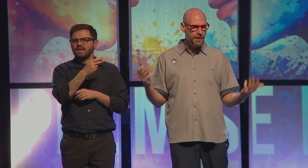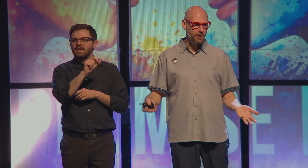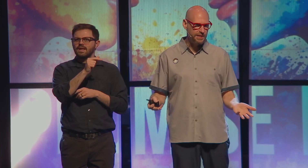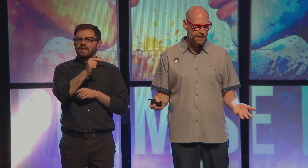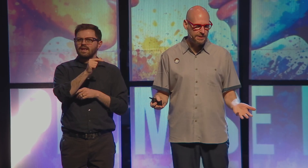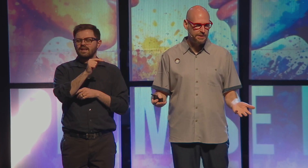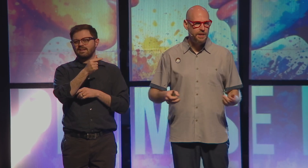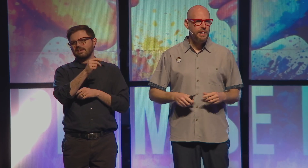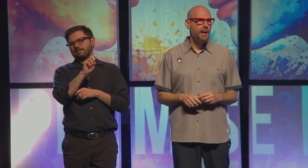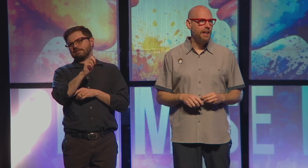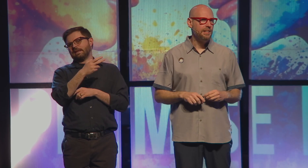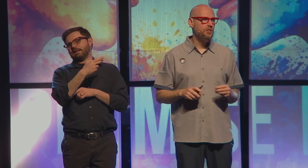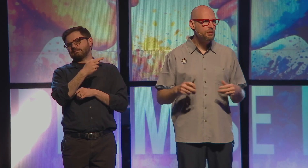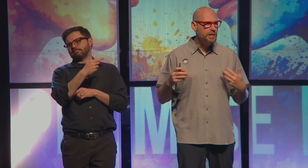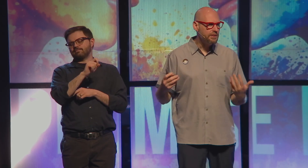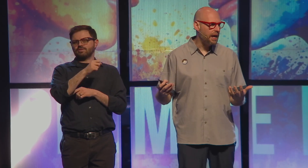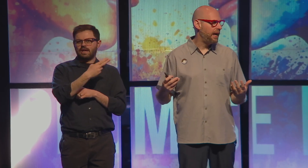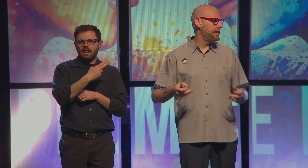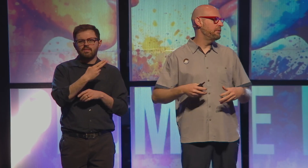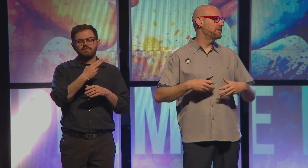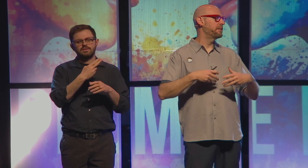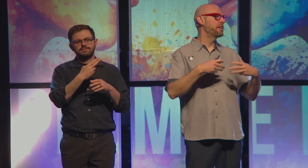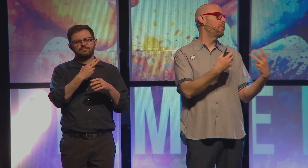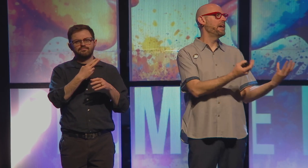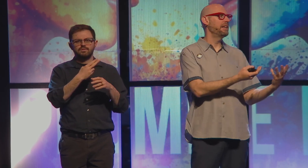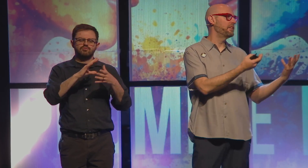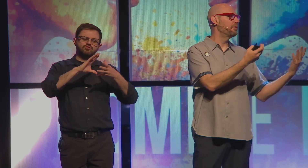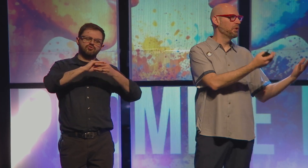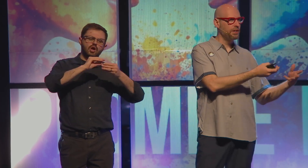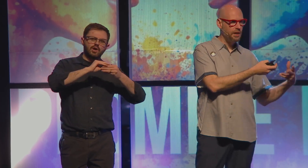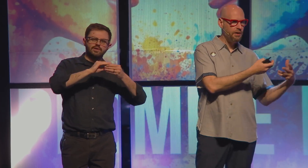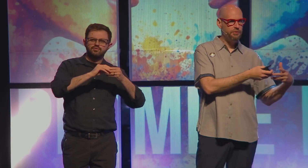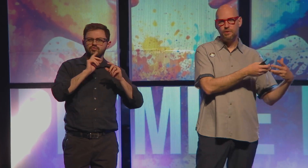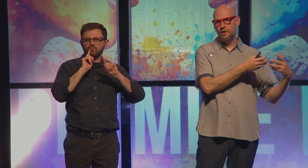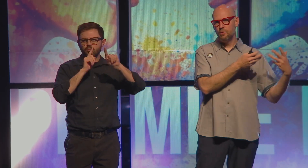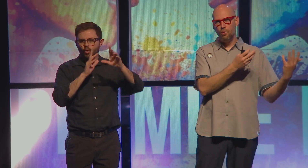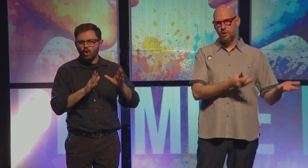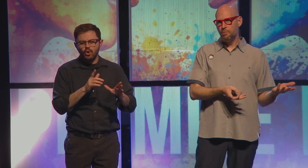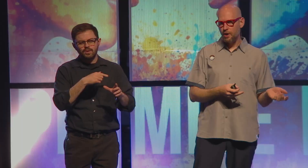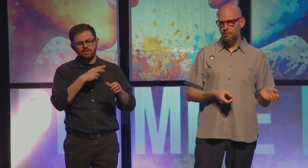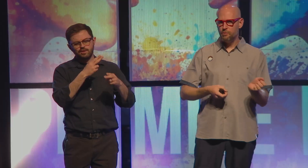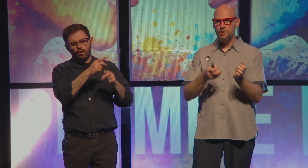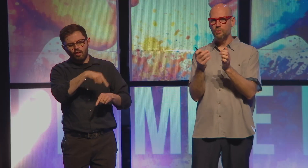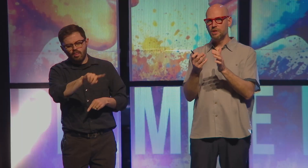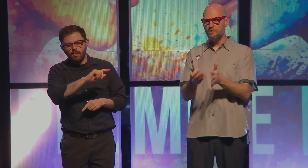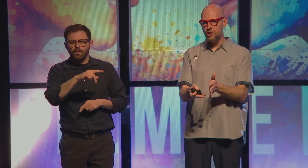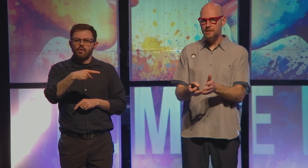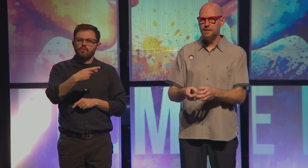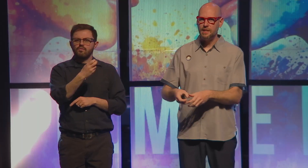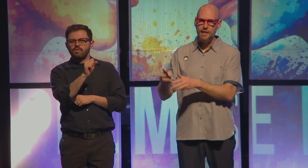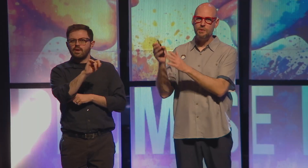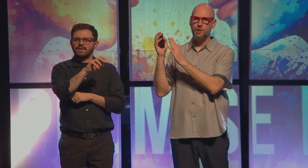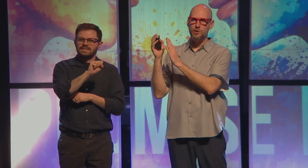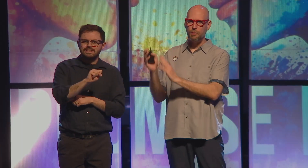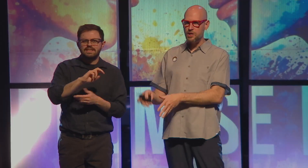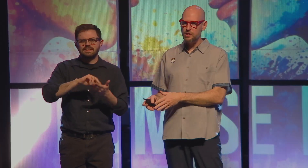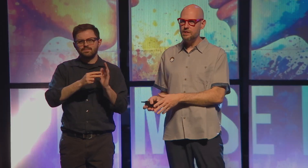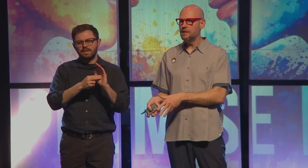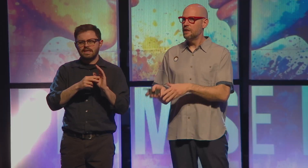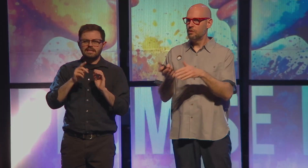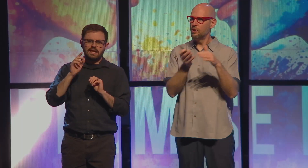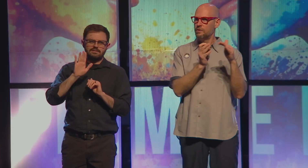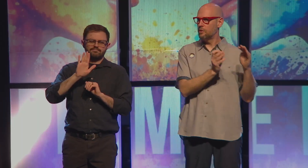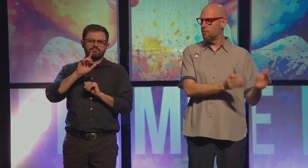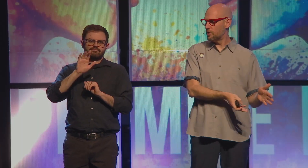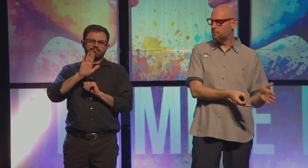press Pharisees. And in doing that, he was equating the work of the War Department with the work of Jesus, and anyone who